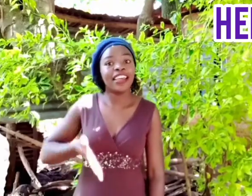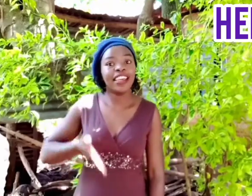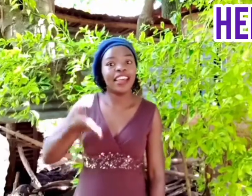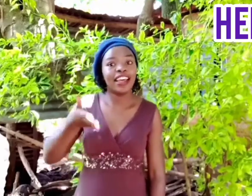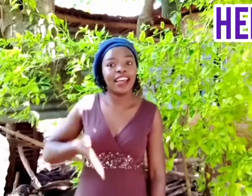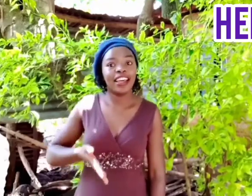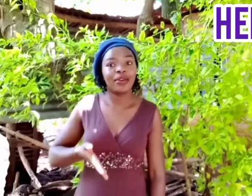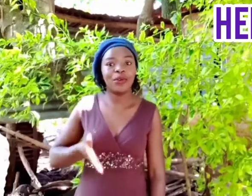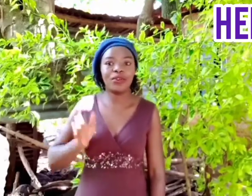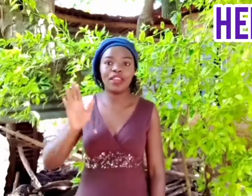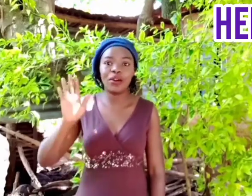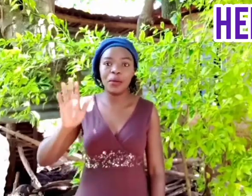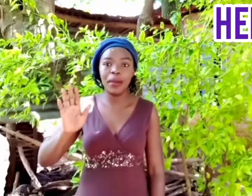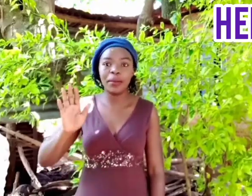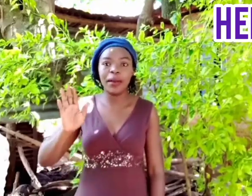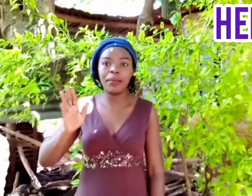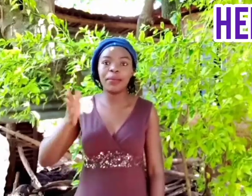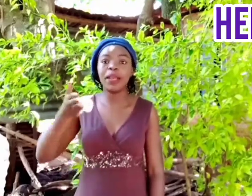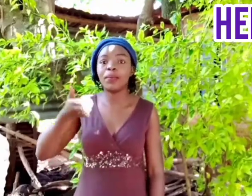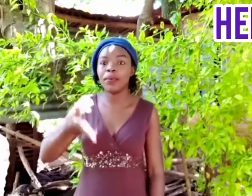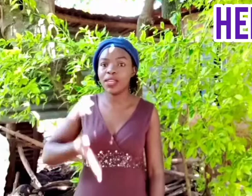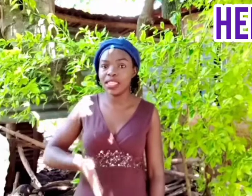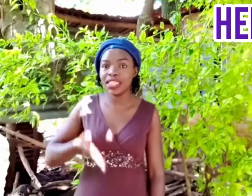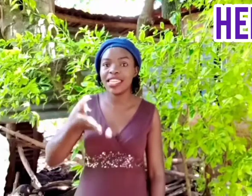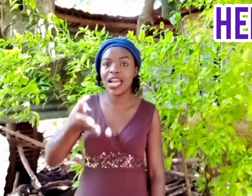Here. We use an open palm and point down.